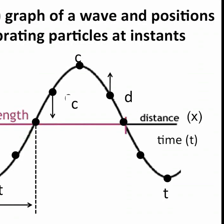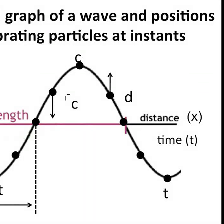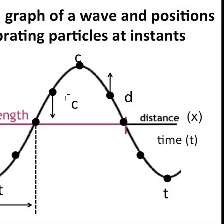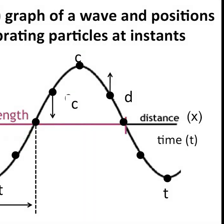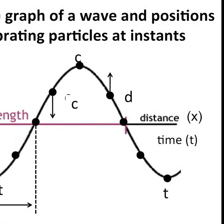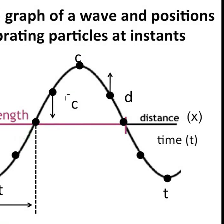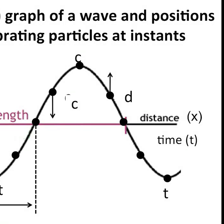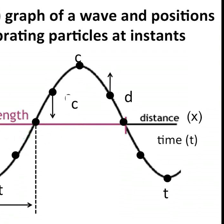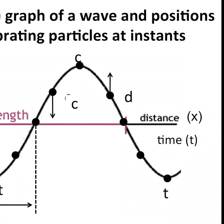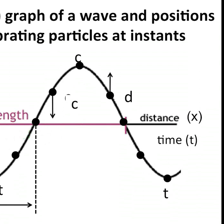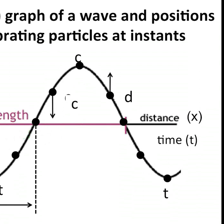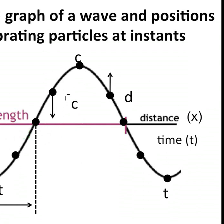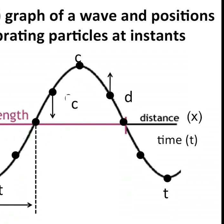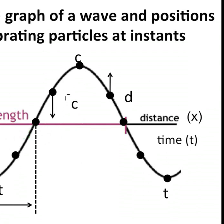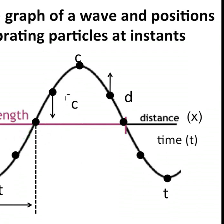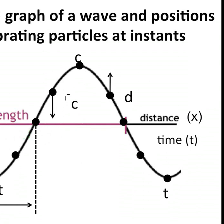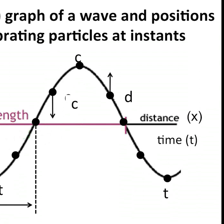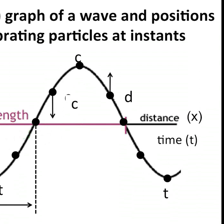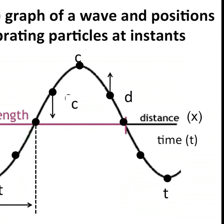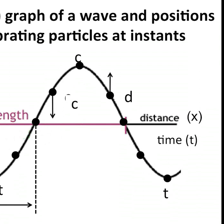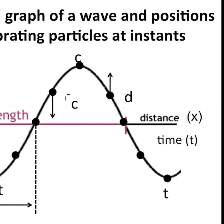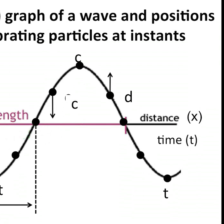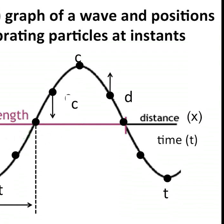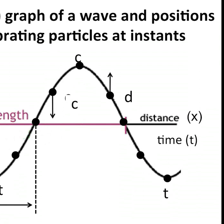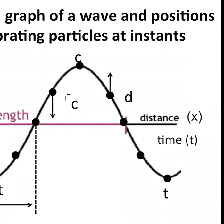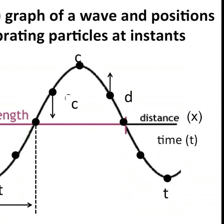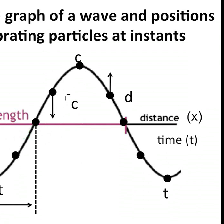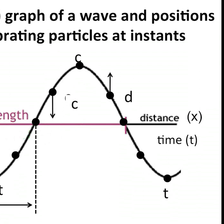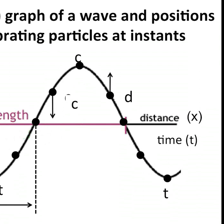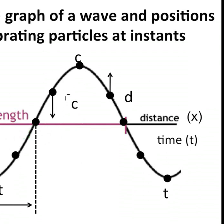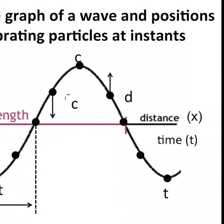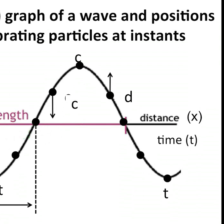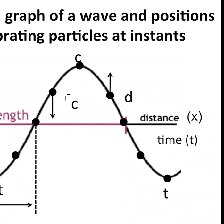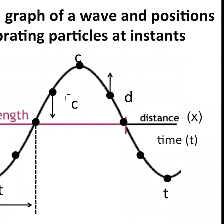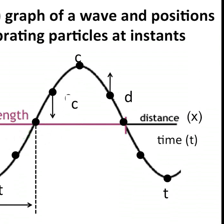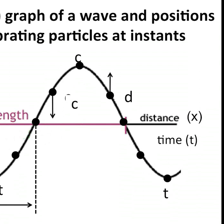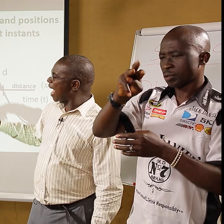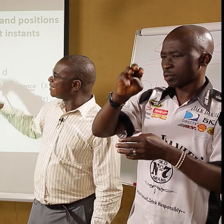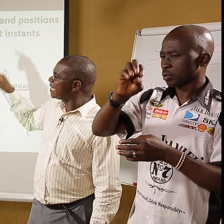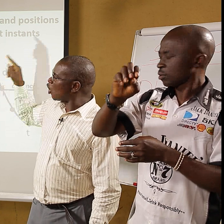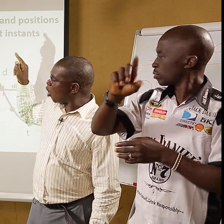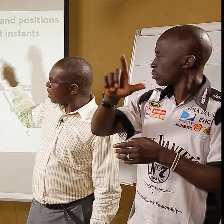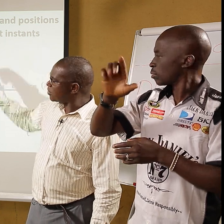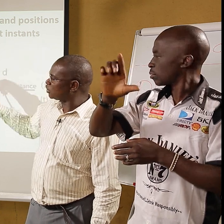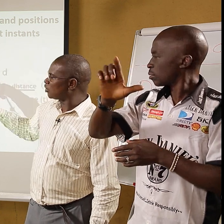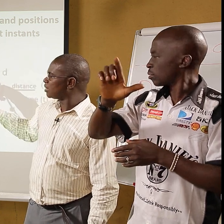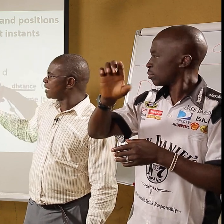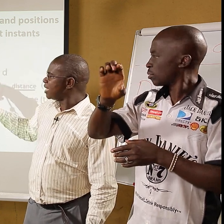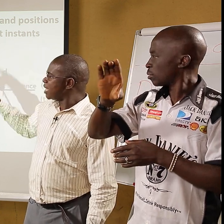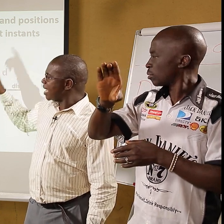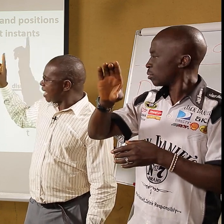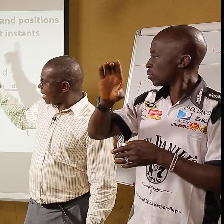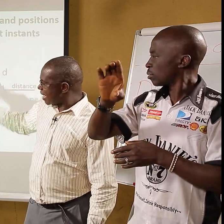beginning, the wave generated there, and a molecule there also. When the wave is going up, at the upper region,